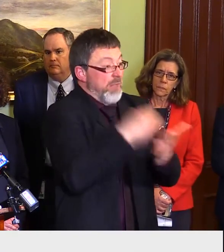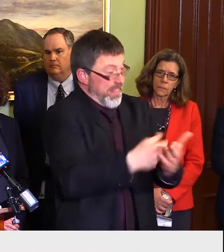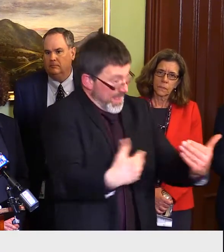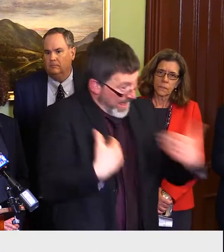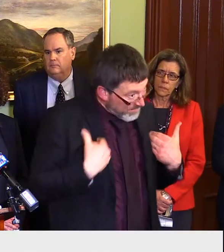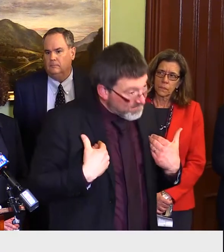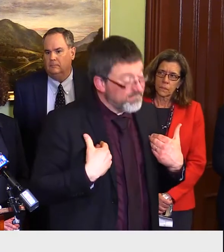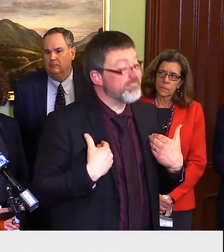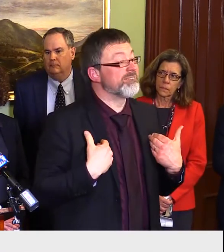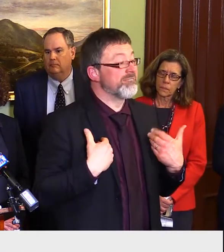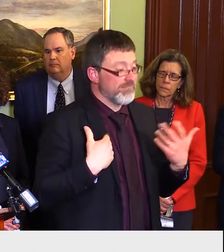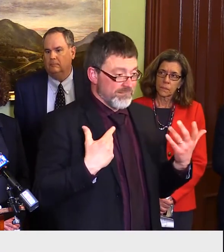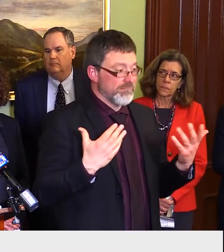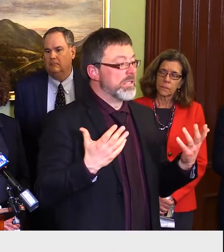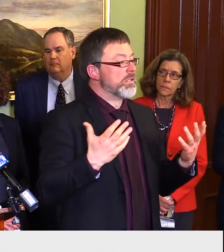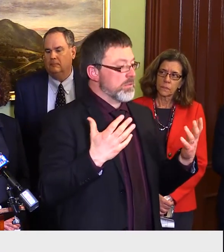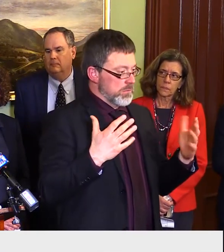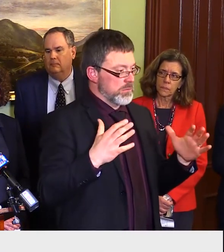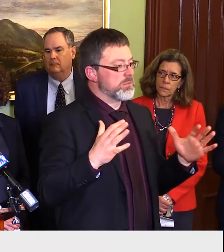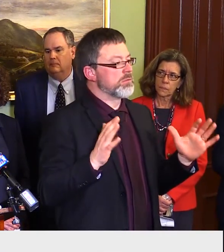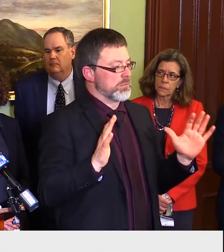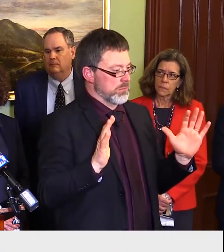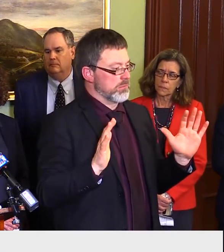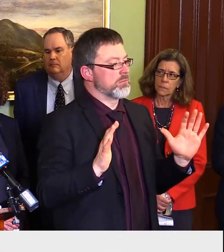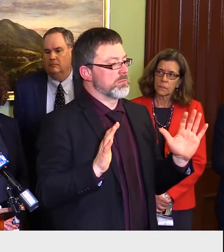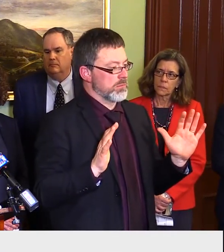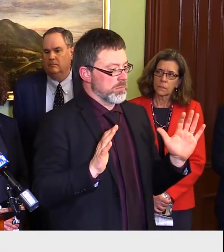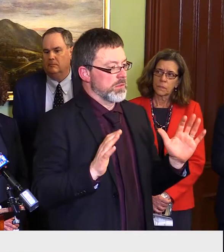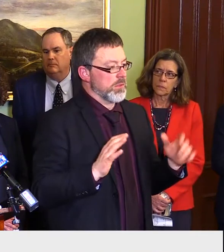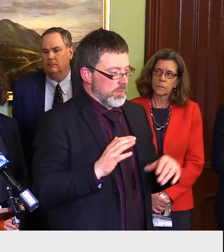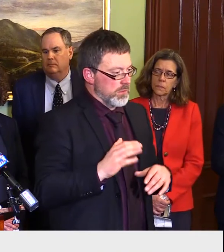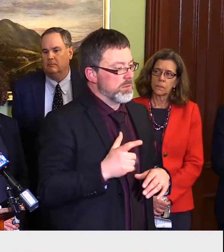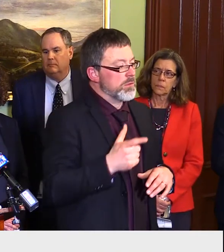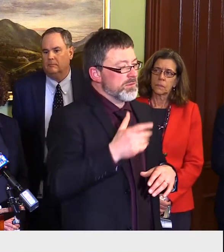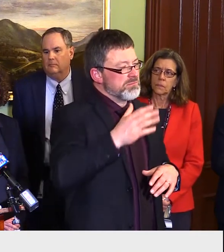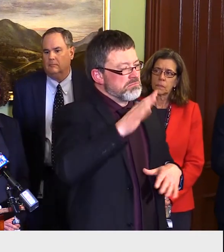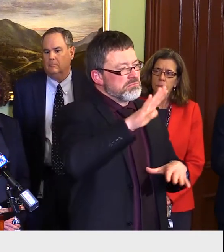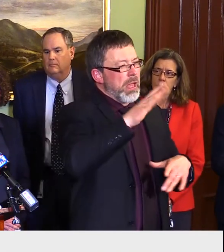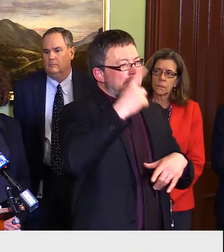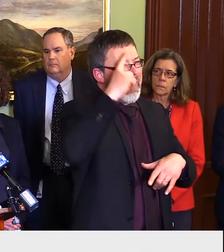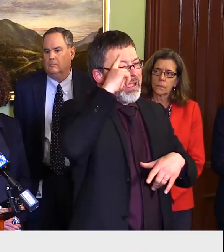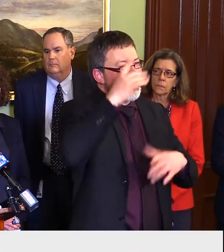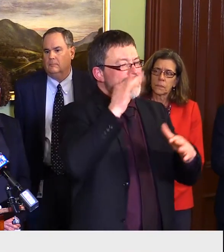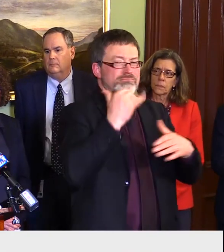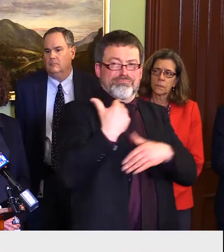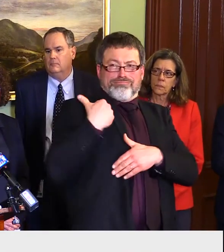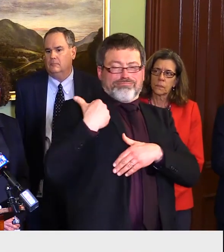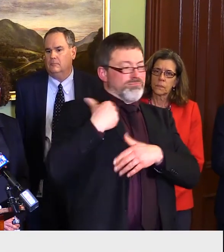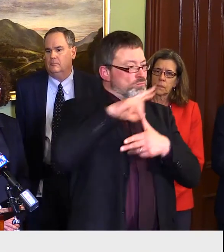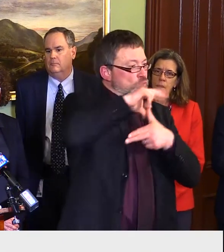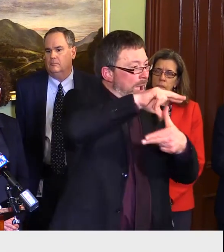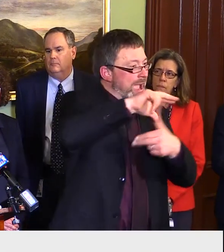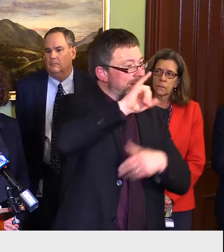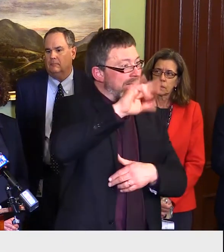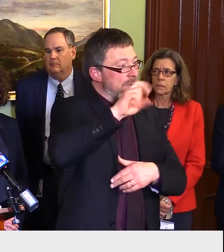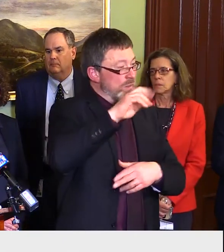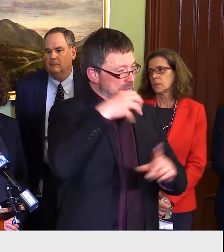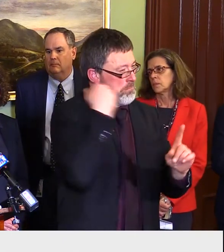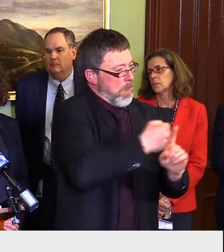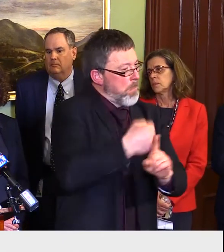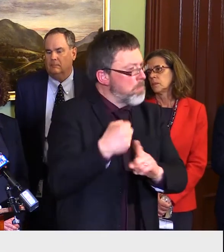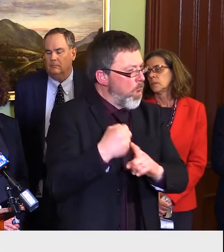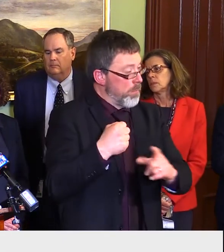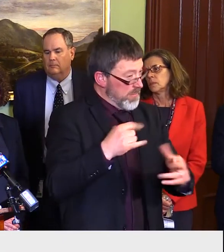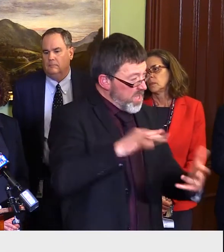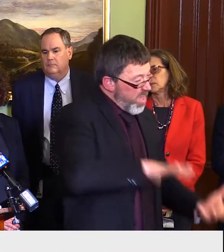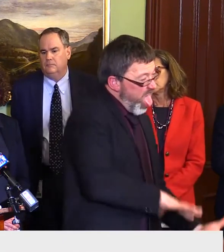Irene. When Irene hit, we were able to take advantage of a lot of federal money in the months and years